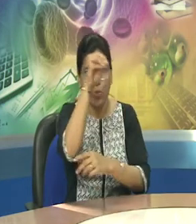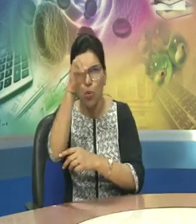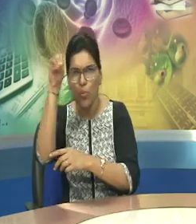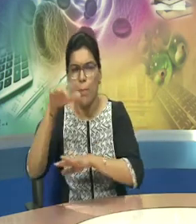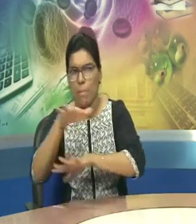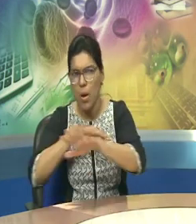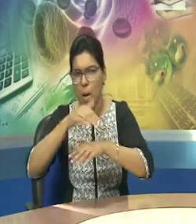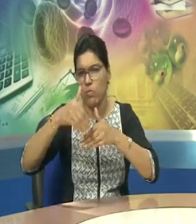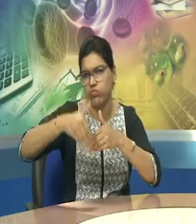Duration.